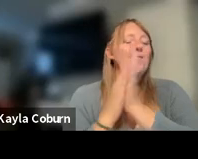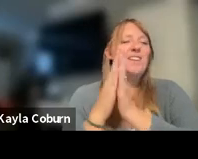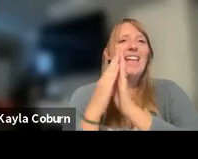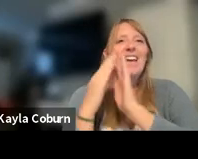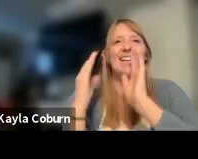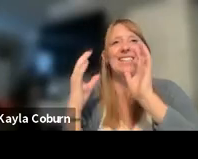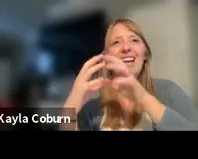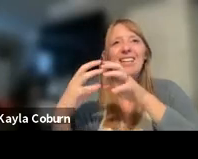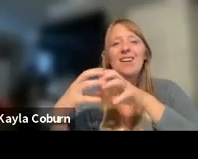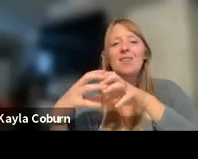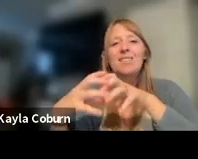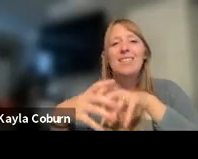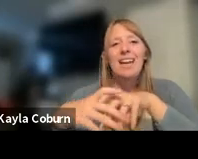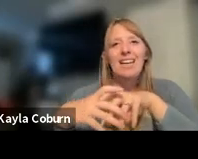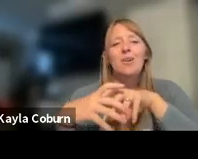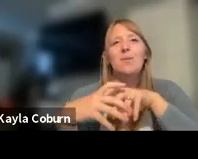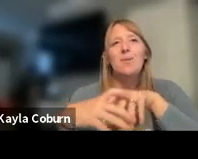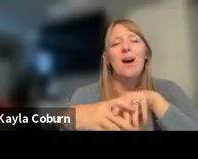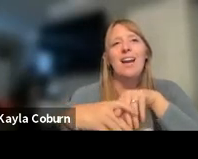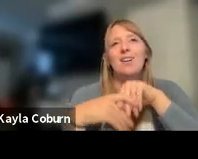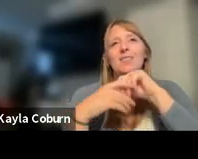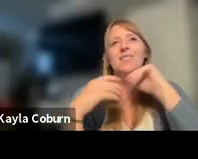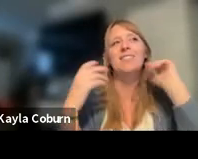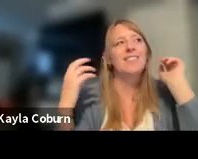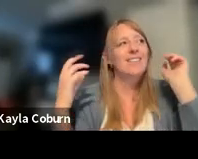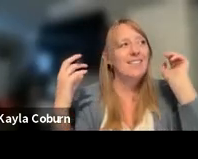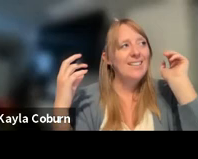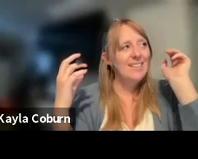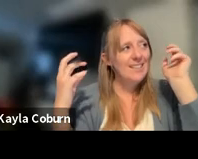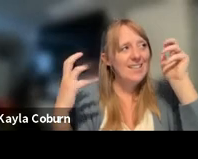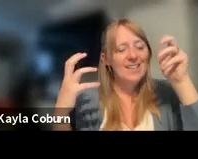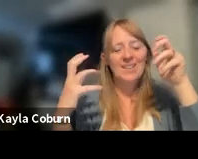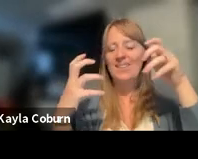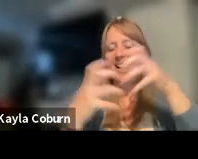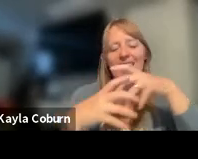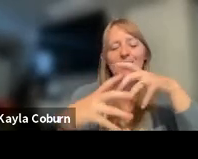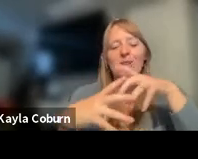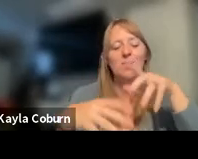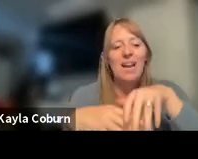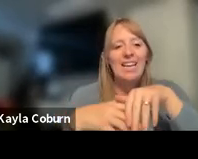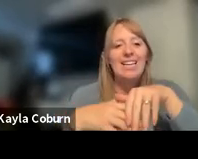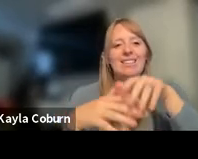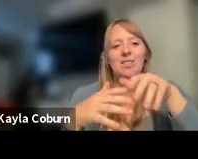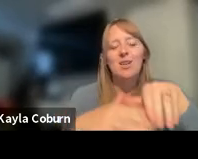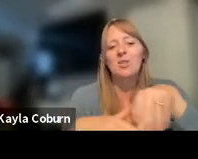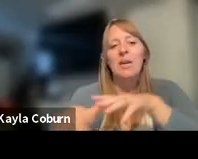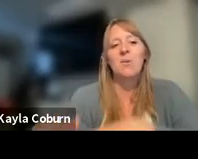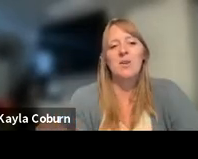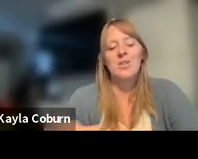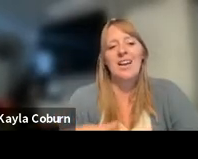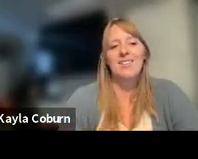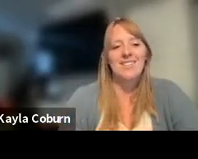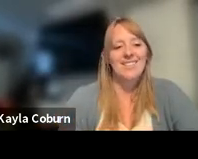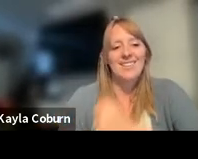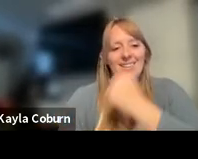I don't feel like tactile signing requires like a hands-on training to start doing it